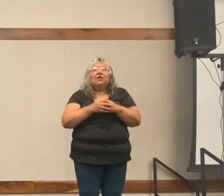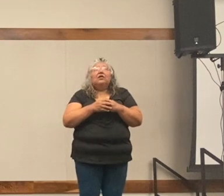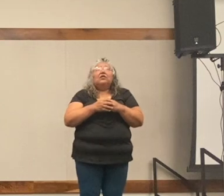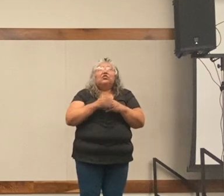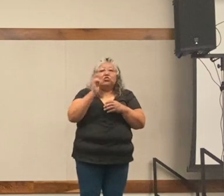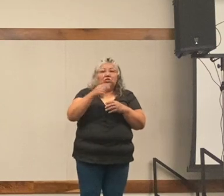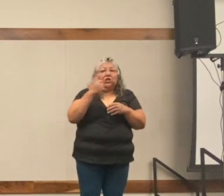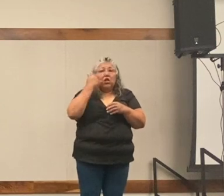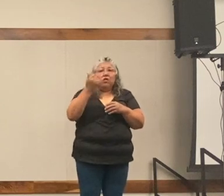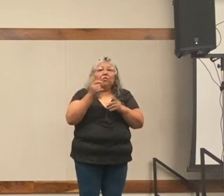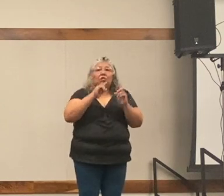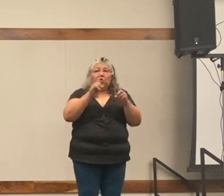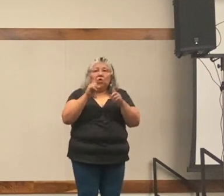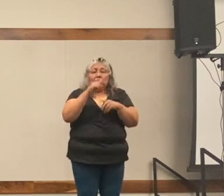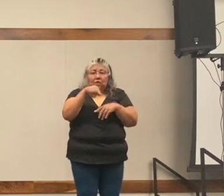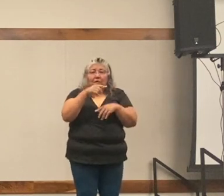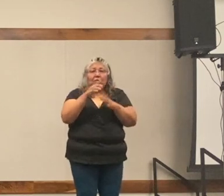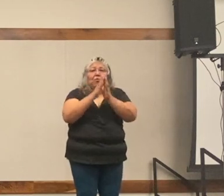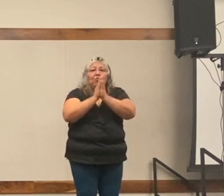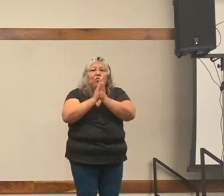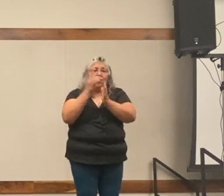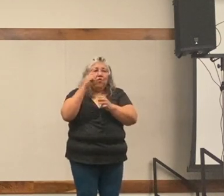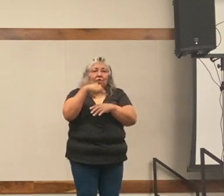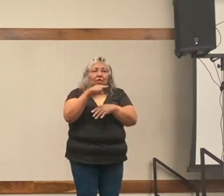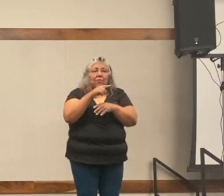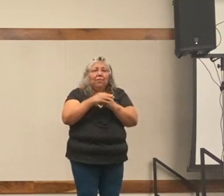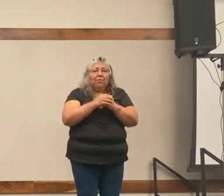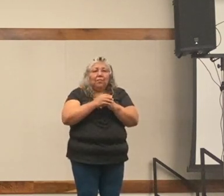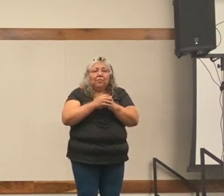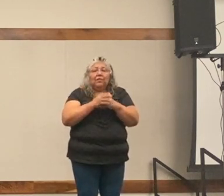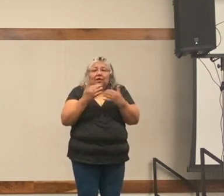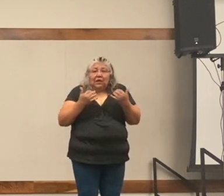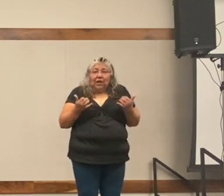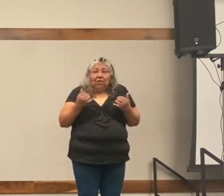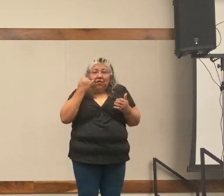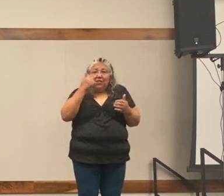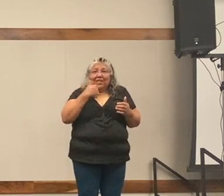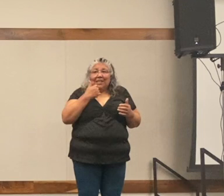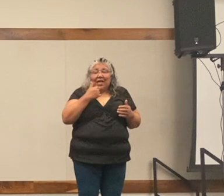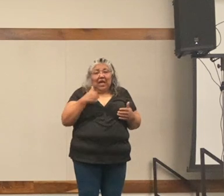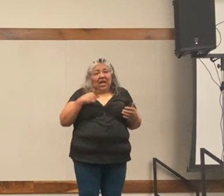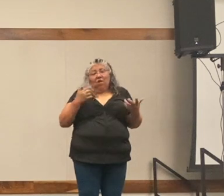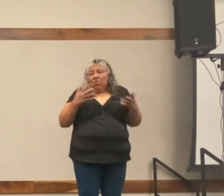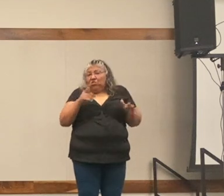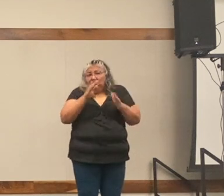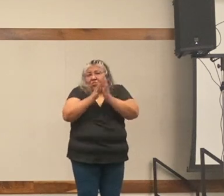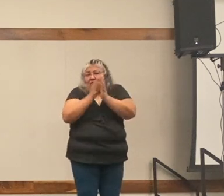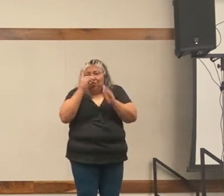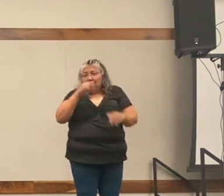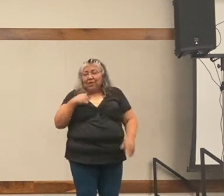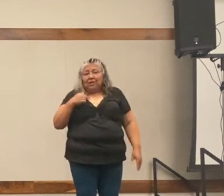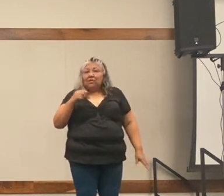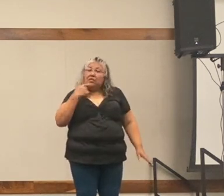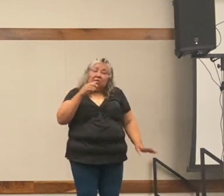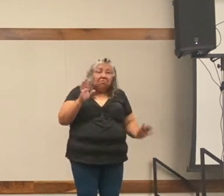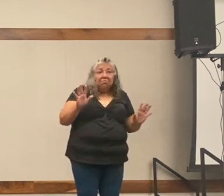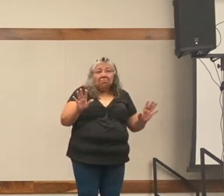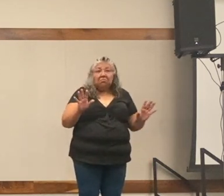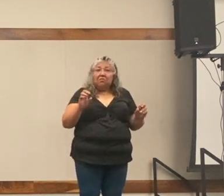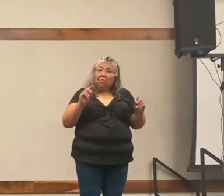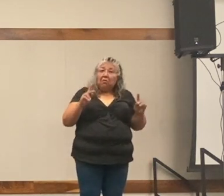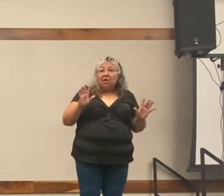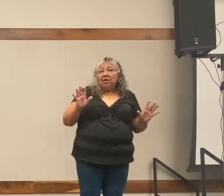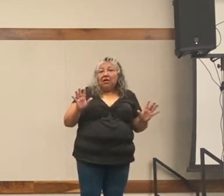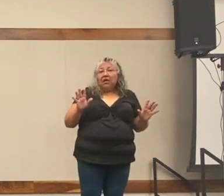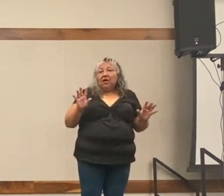you should call them up or go to them and pray for them, right? Now, if they say, I don't want you to pray for me, you say, okay.